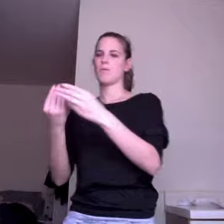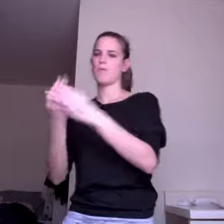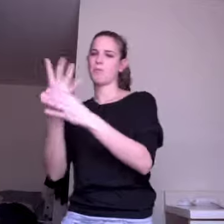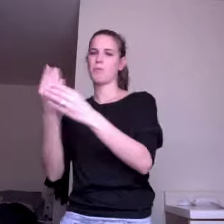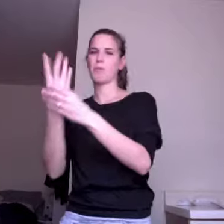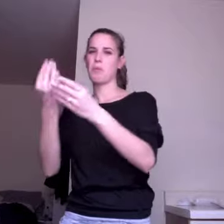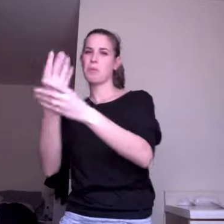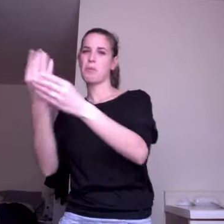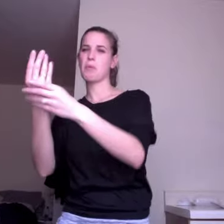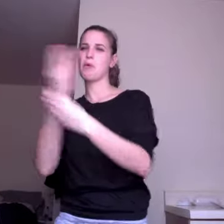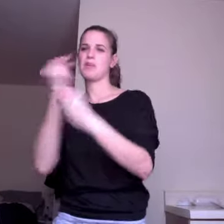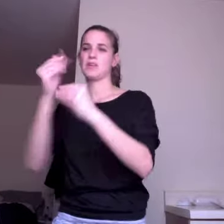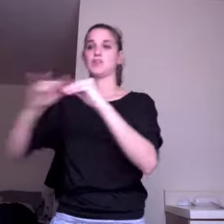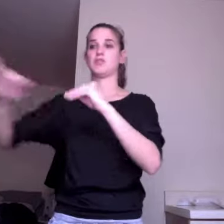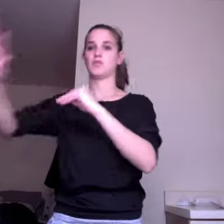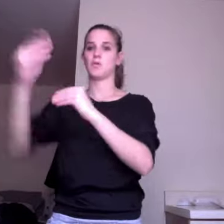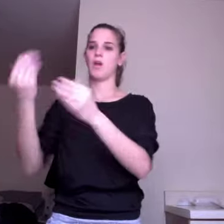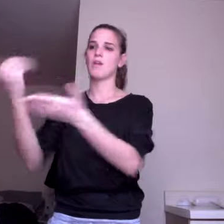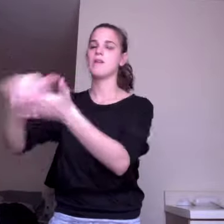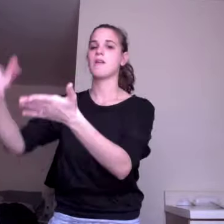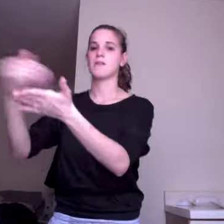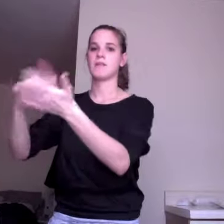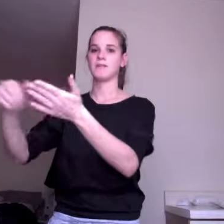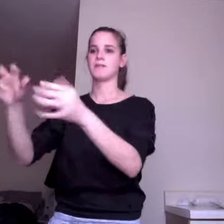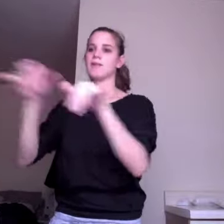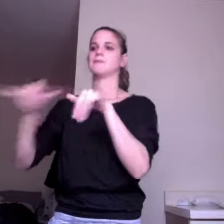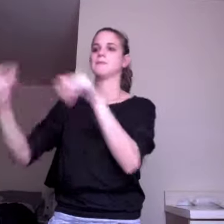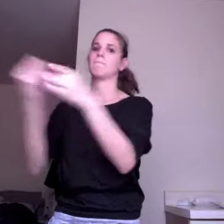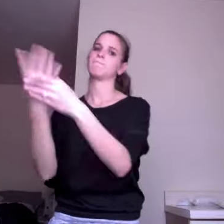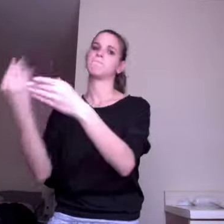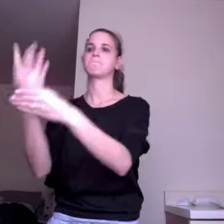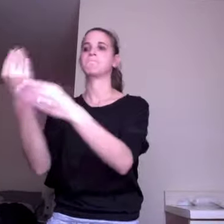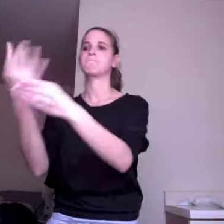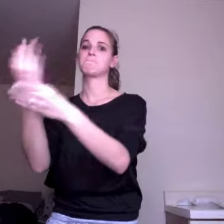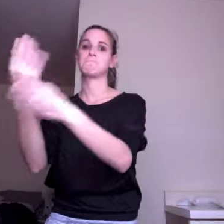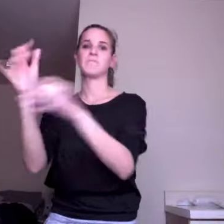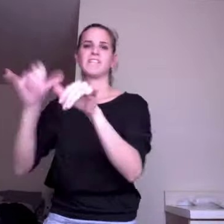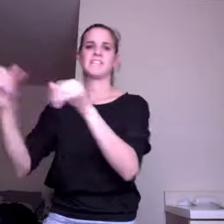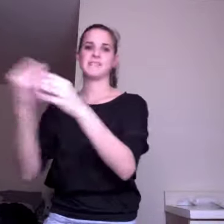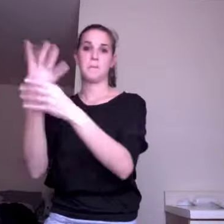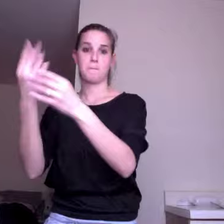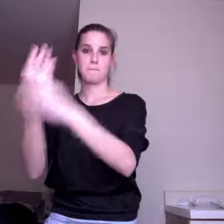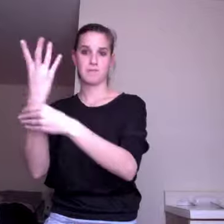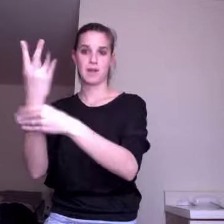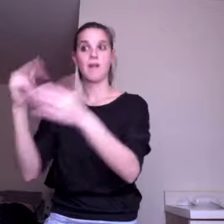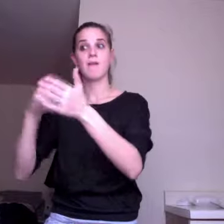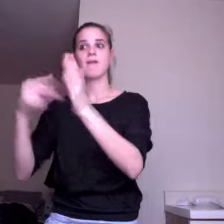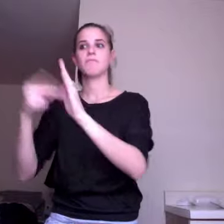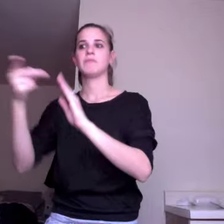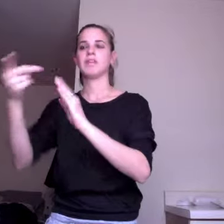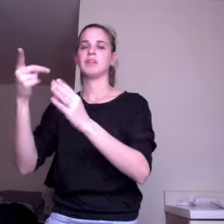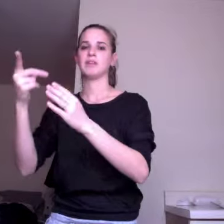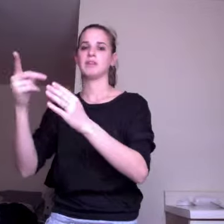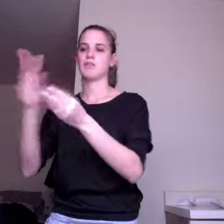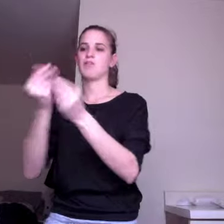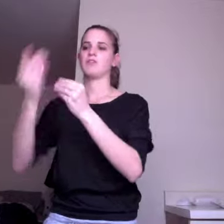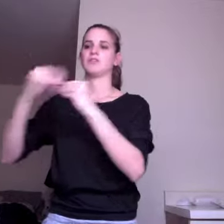all nutrients from growing the same crop over and over again. Next, more harmful chemicals are sprayed on fruits and vegetables,